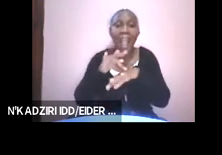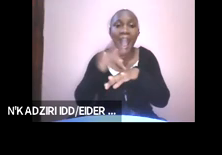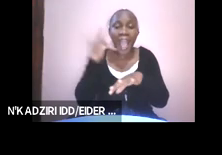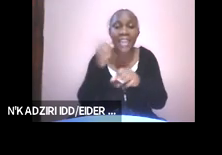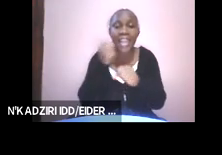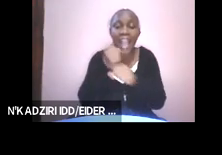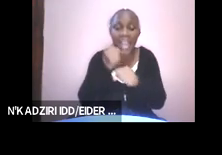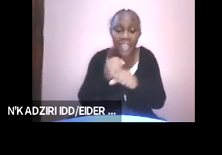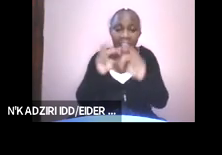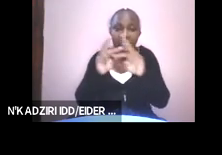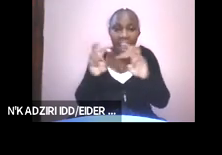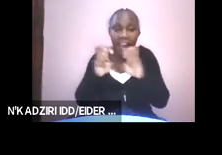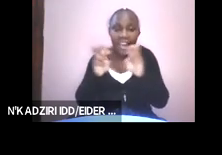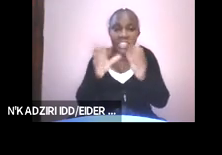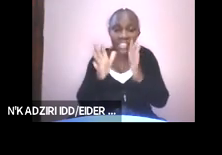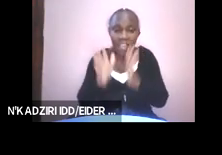often kind of